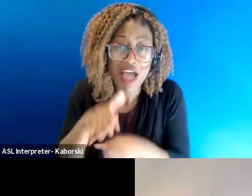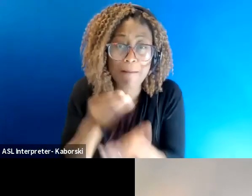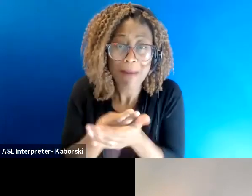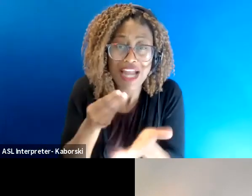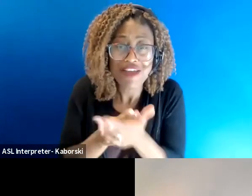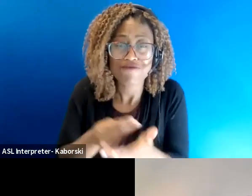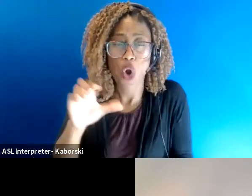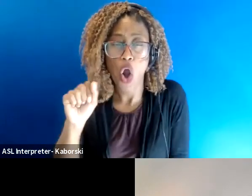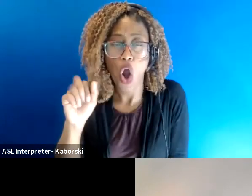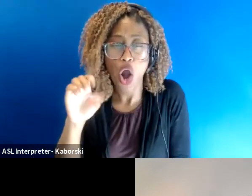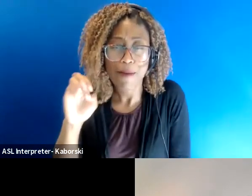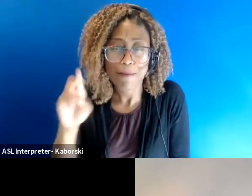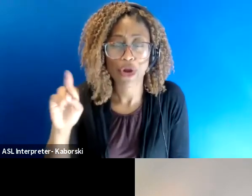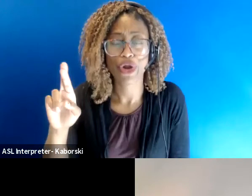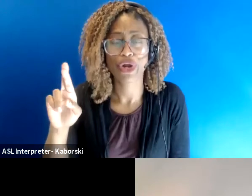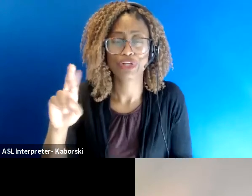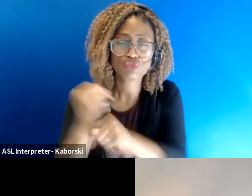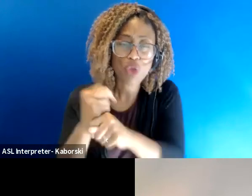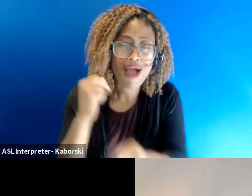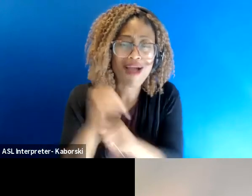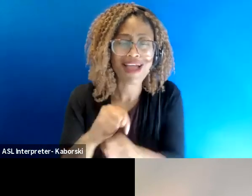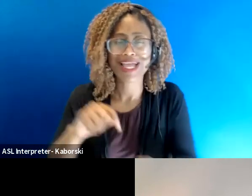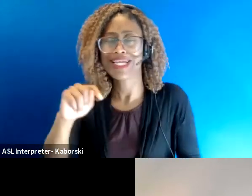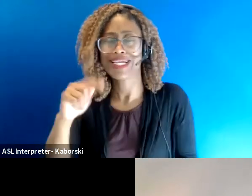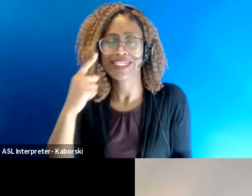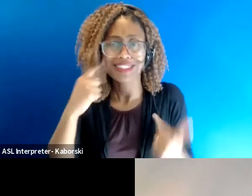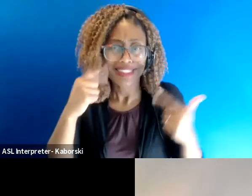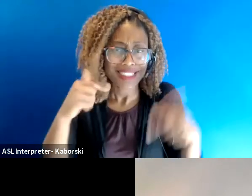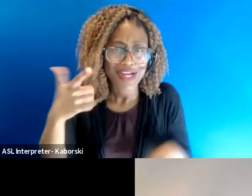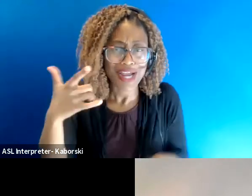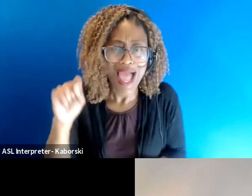there's money in that budget that can be allocated